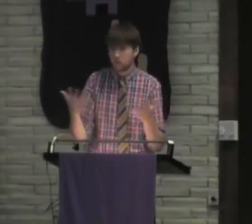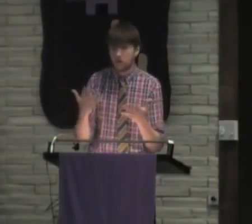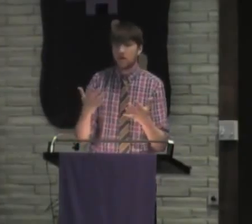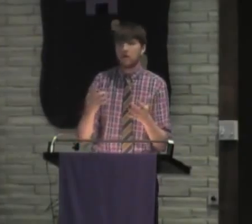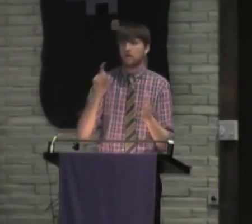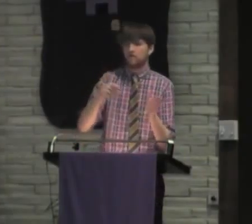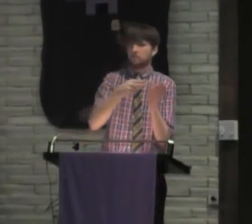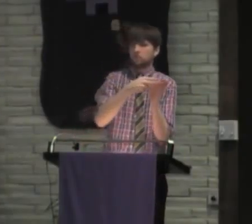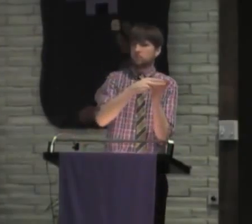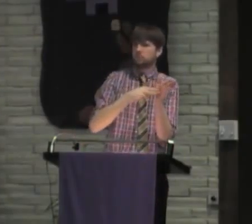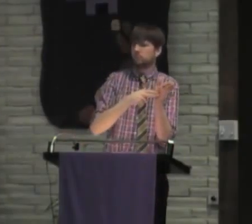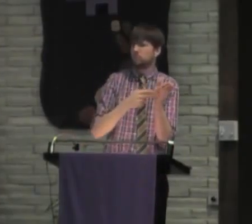Now the third step